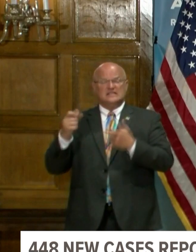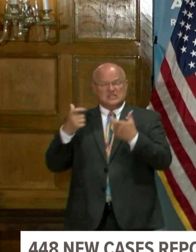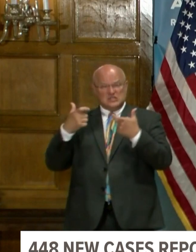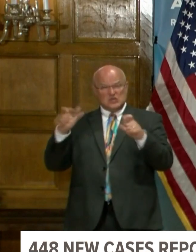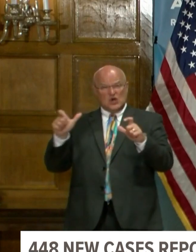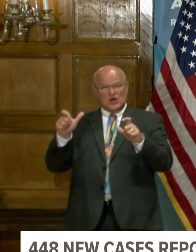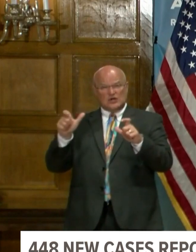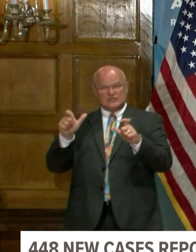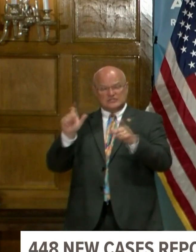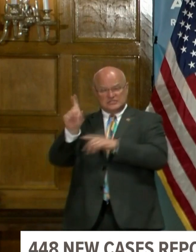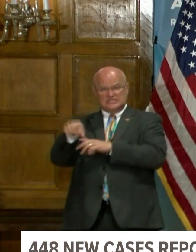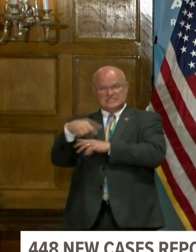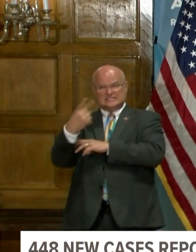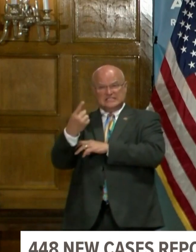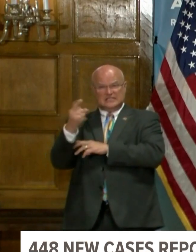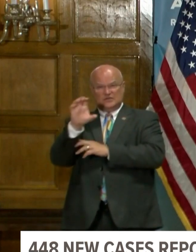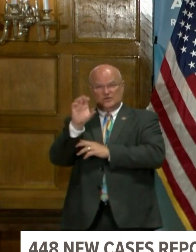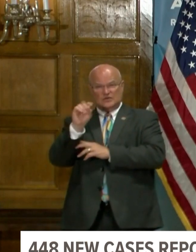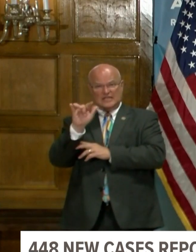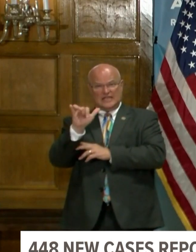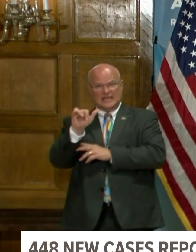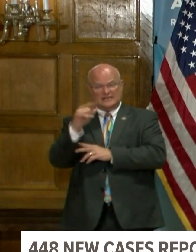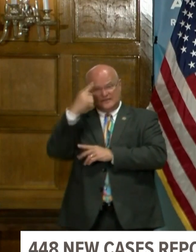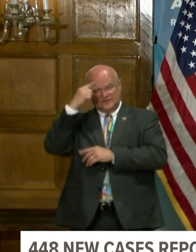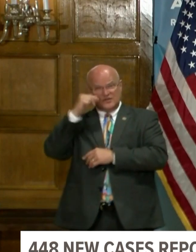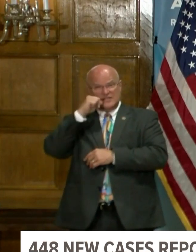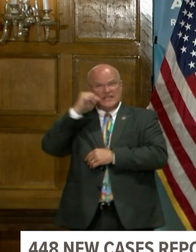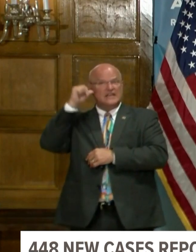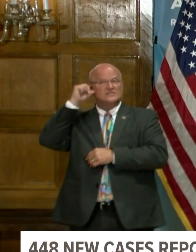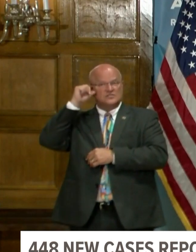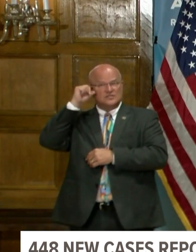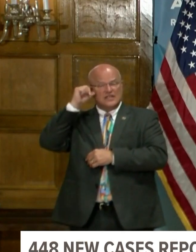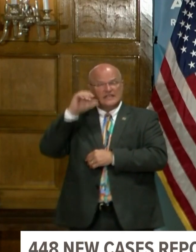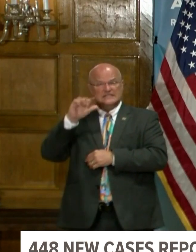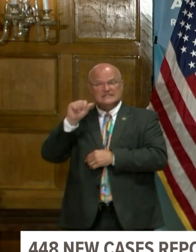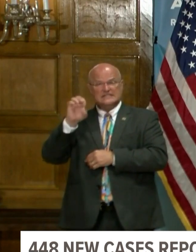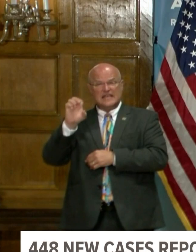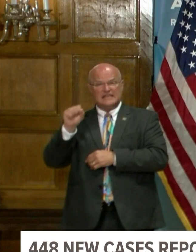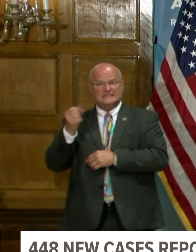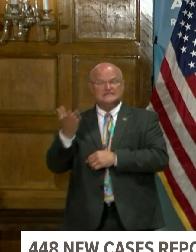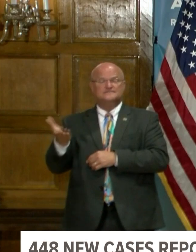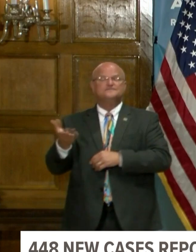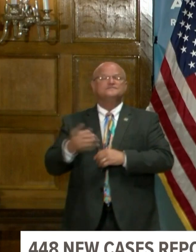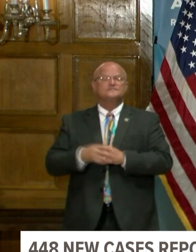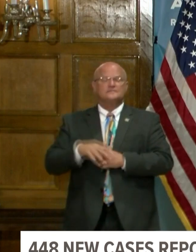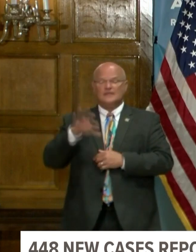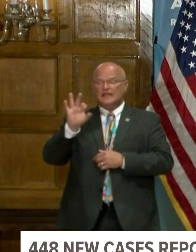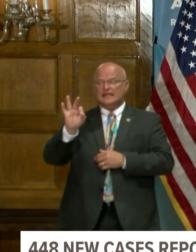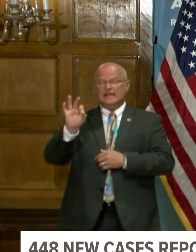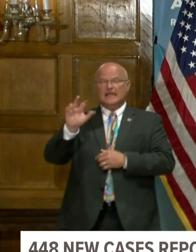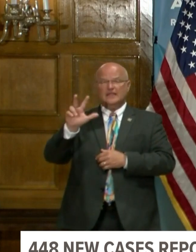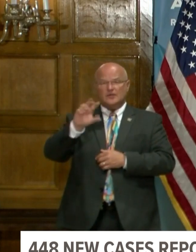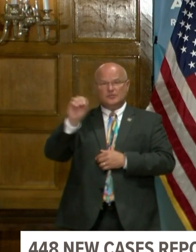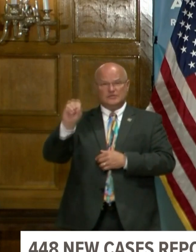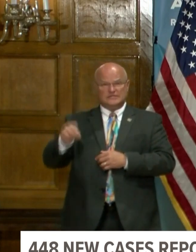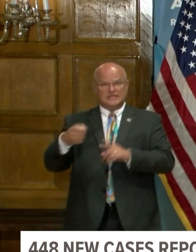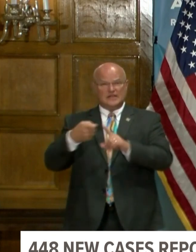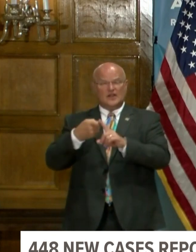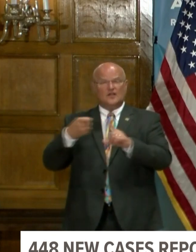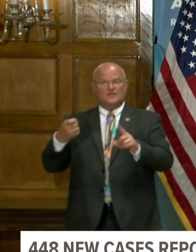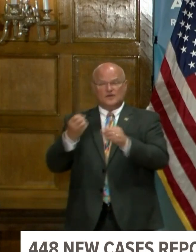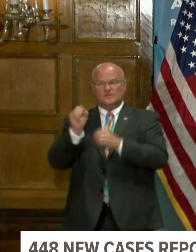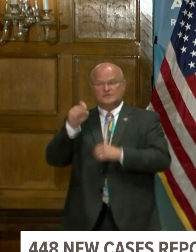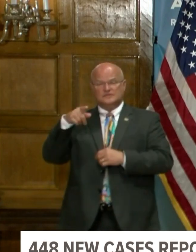largest single county for yesterday's cases, 93% of those cases are coming